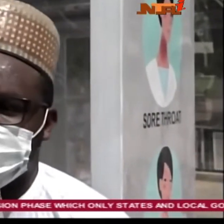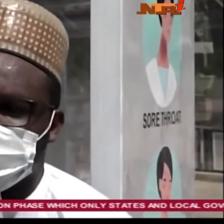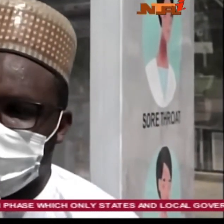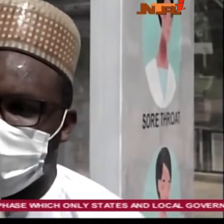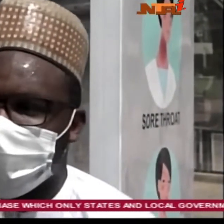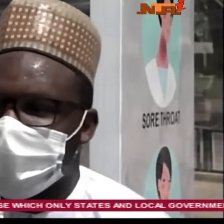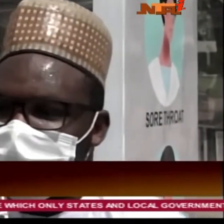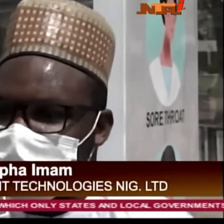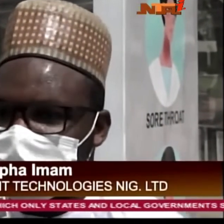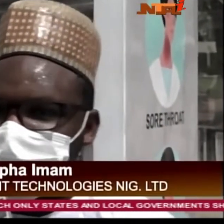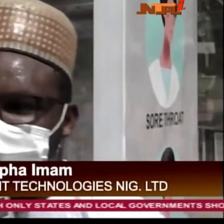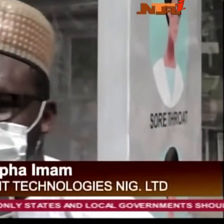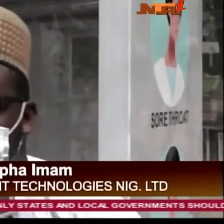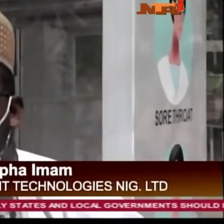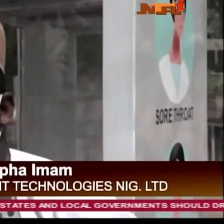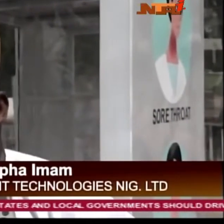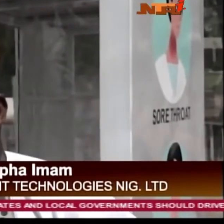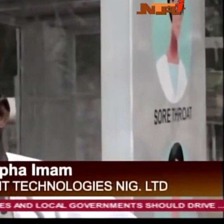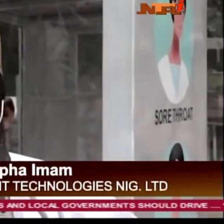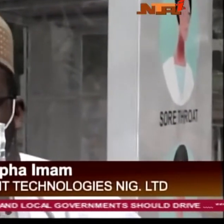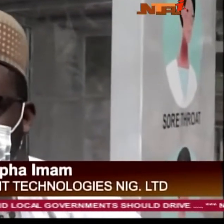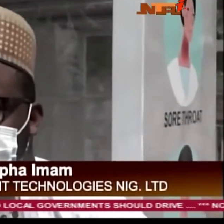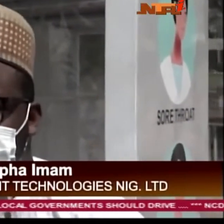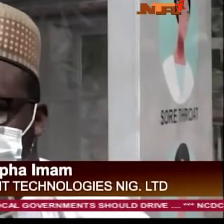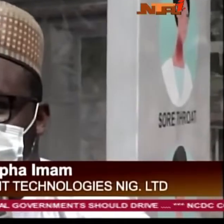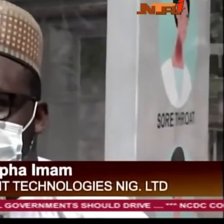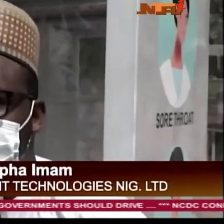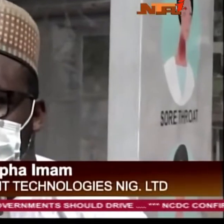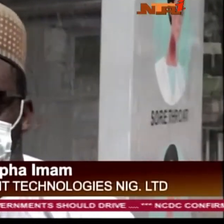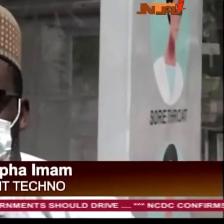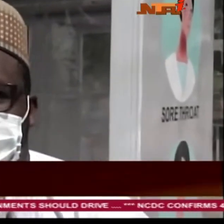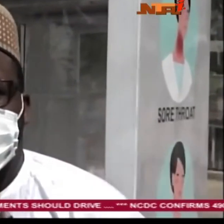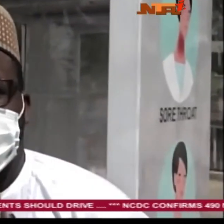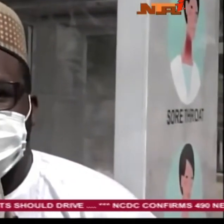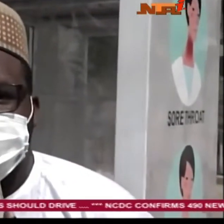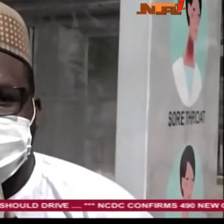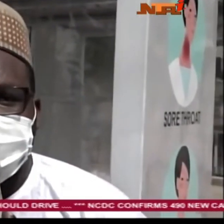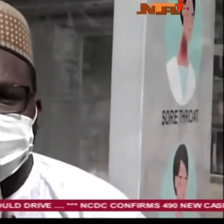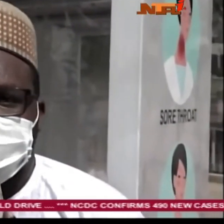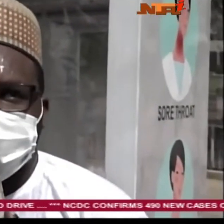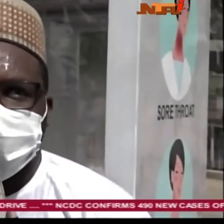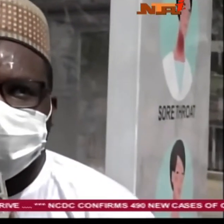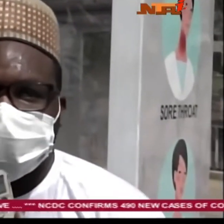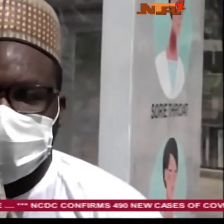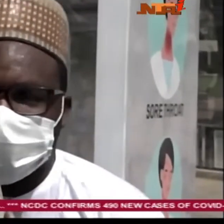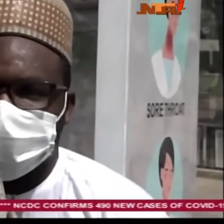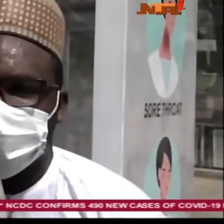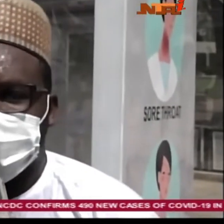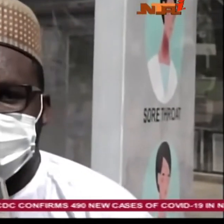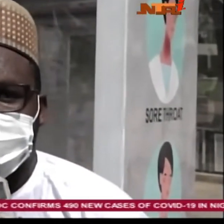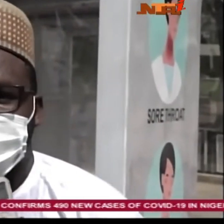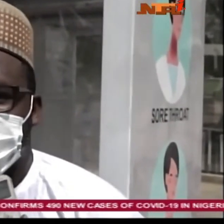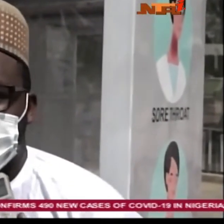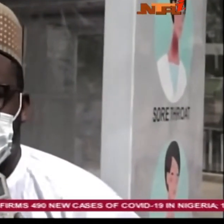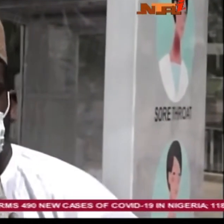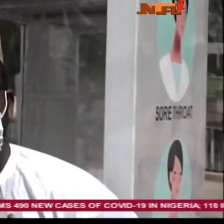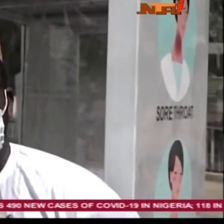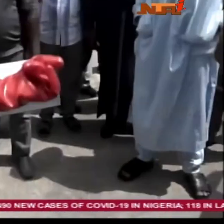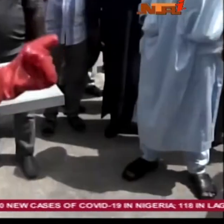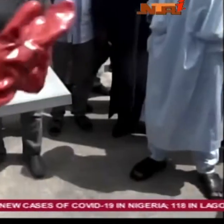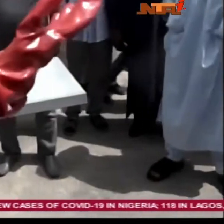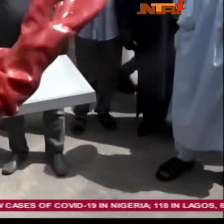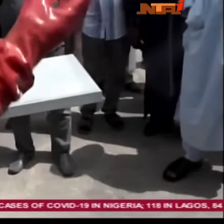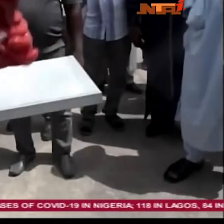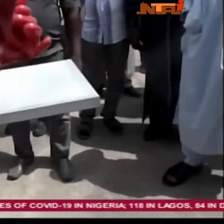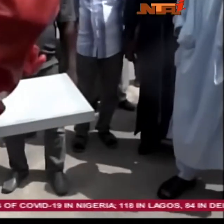user-friendly. This way for us to get help and then to put it everywhere is to donate a sample so the government to see. He further